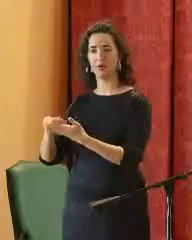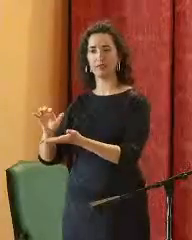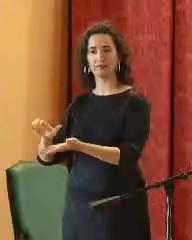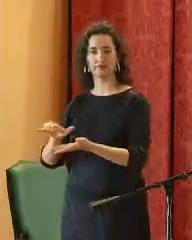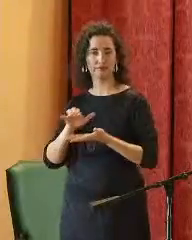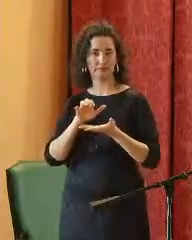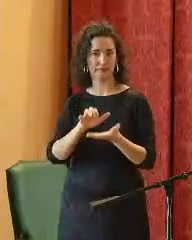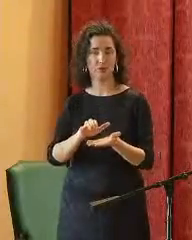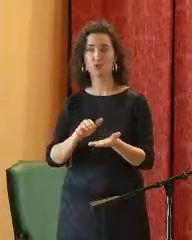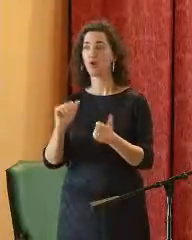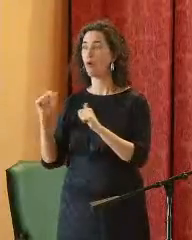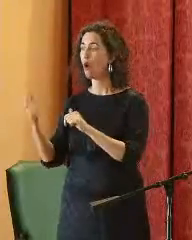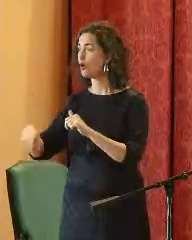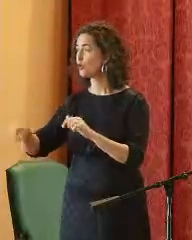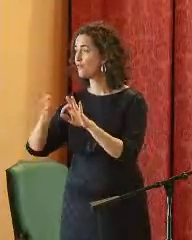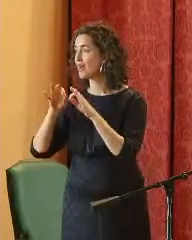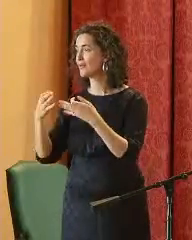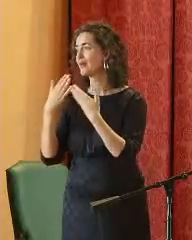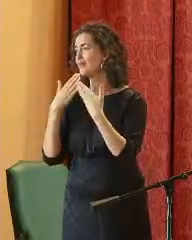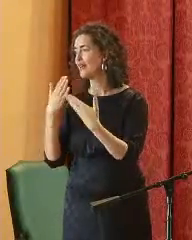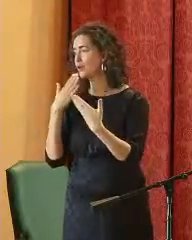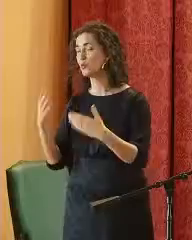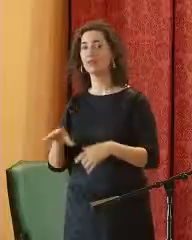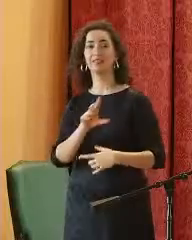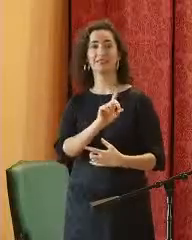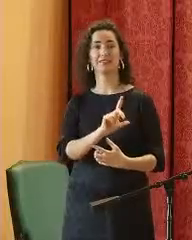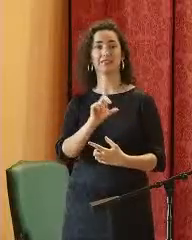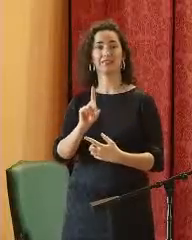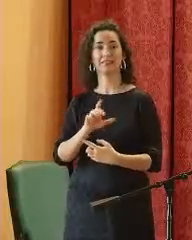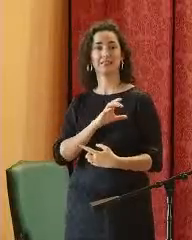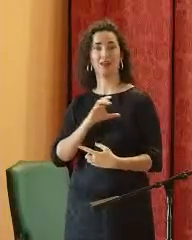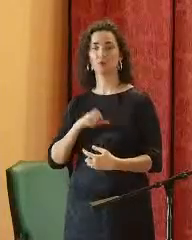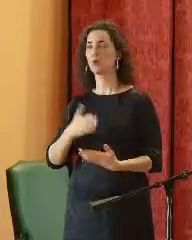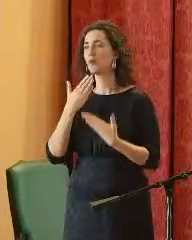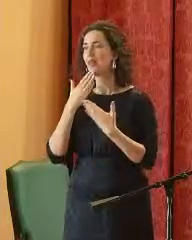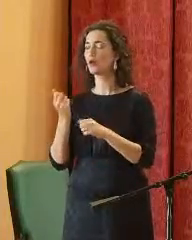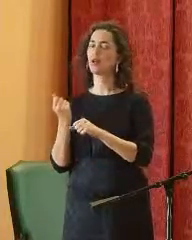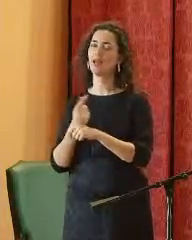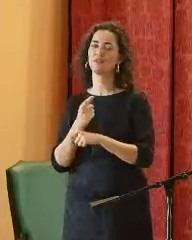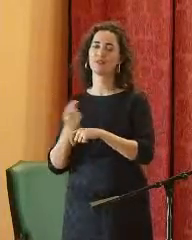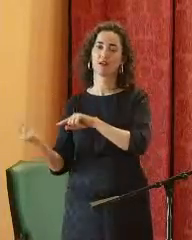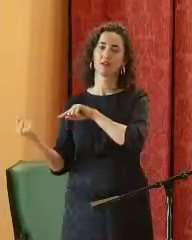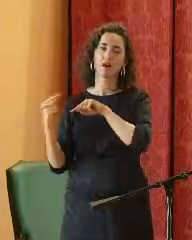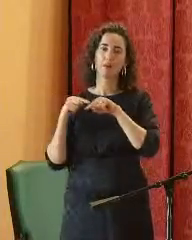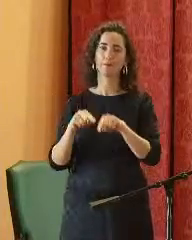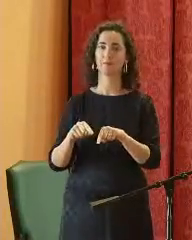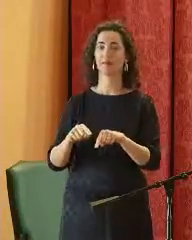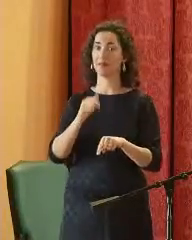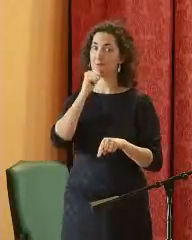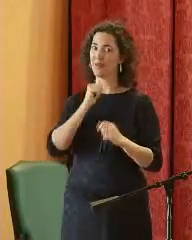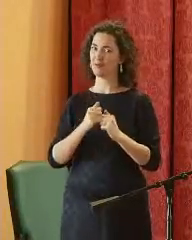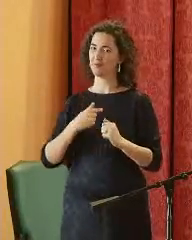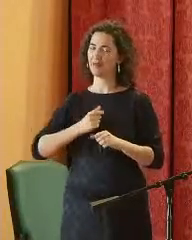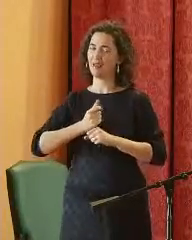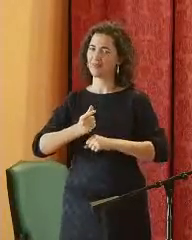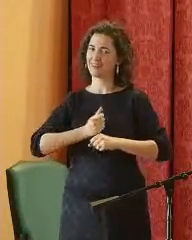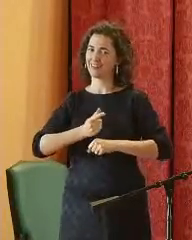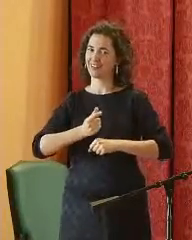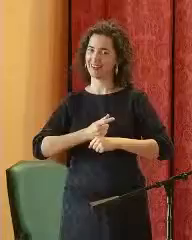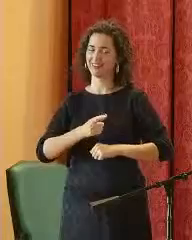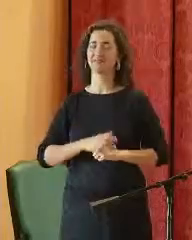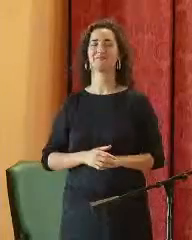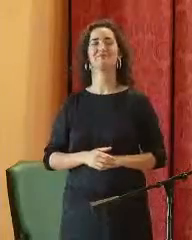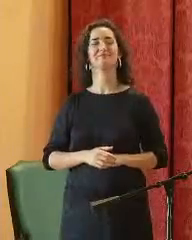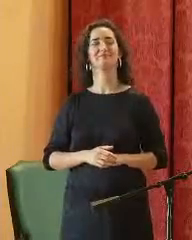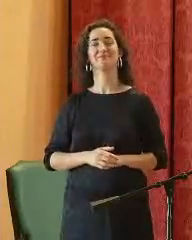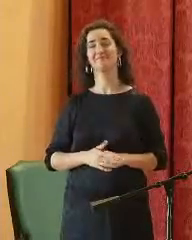you to all those families, to the DD Council for showing up year after year and putting up with me year after year. I